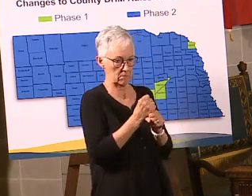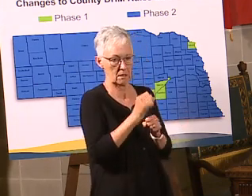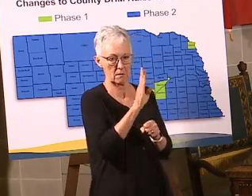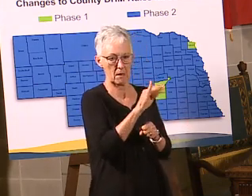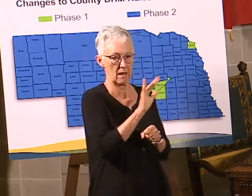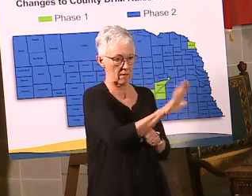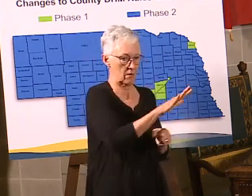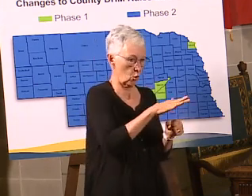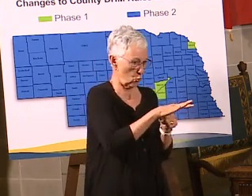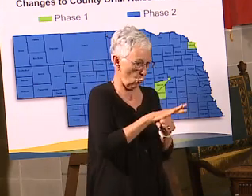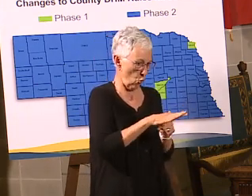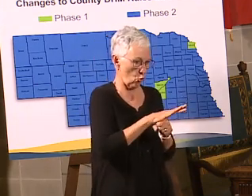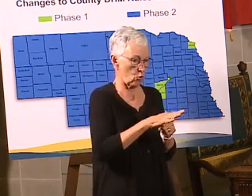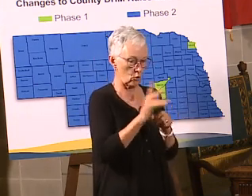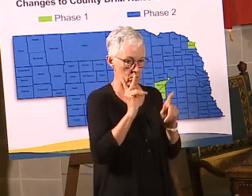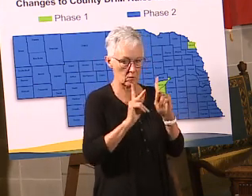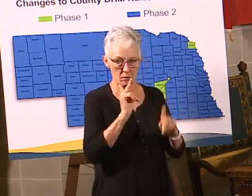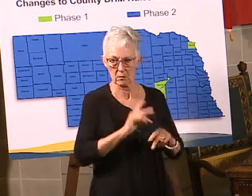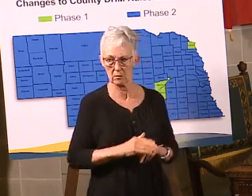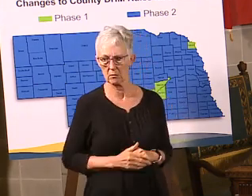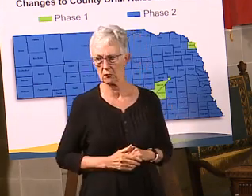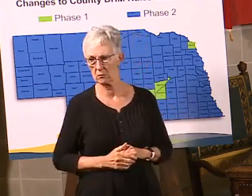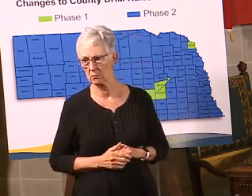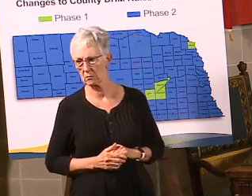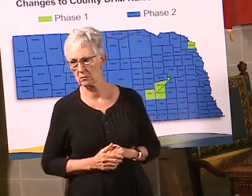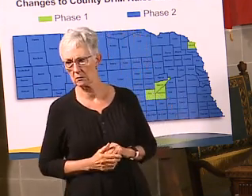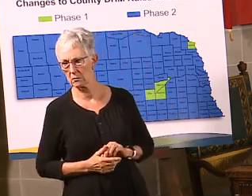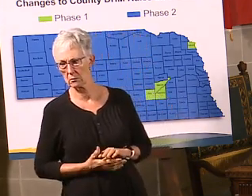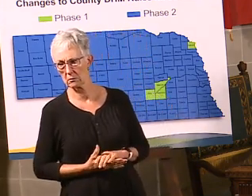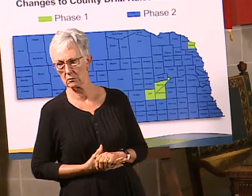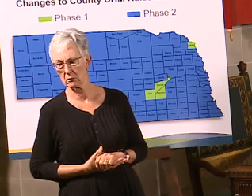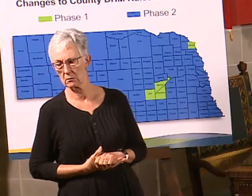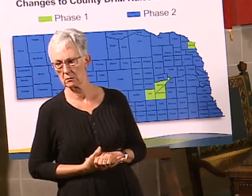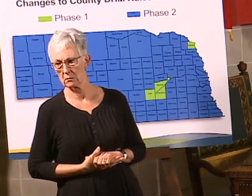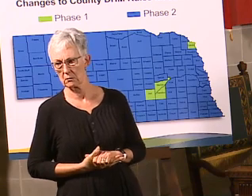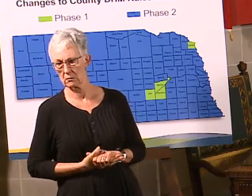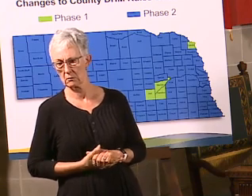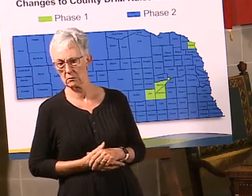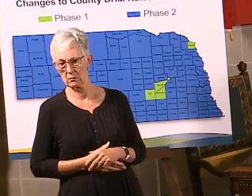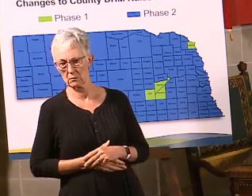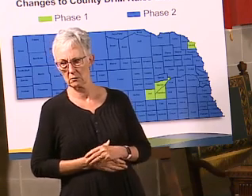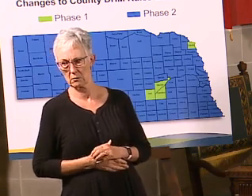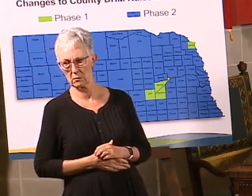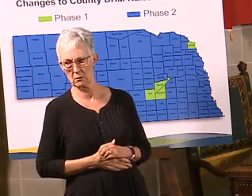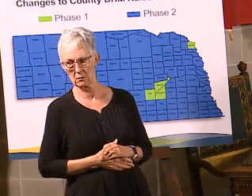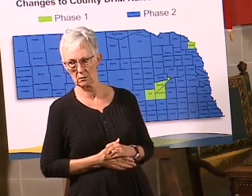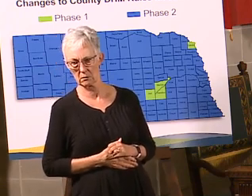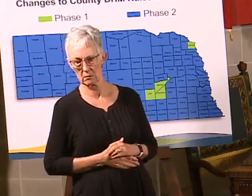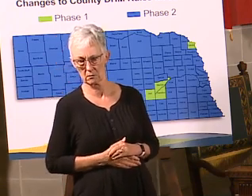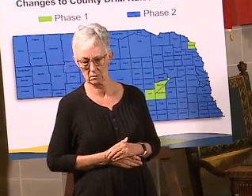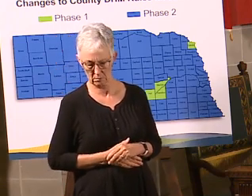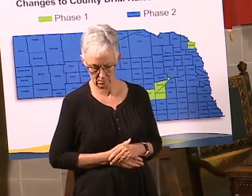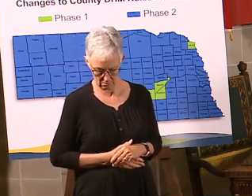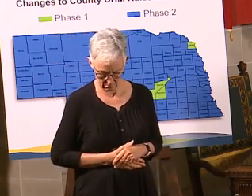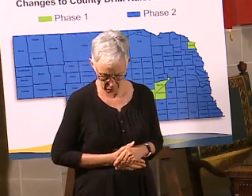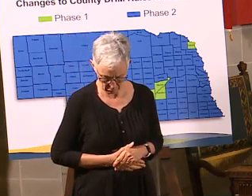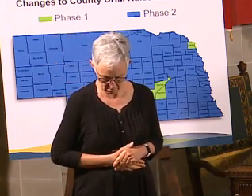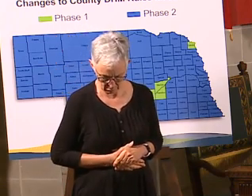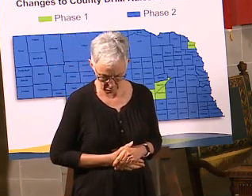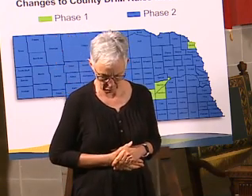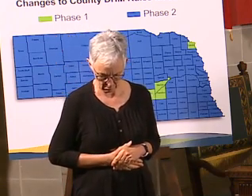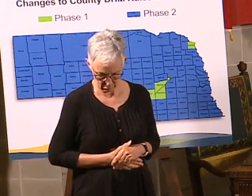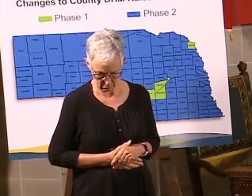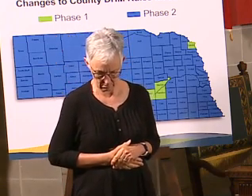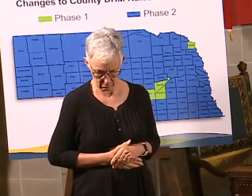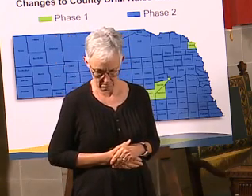those offices open. And then in reference to your closure up in Omaha for your department, do you have an idea of